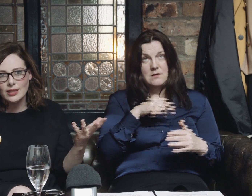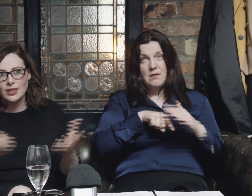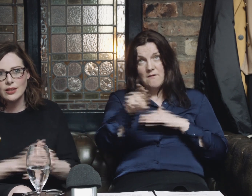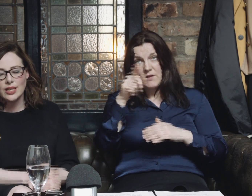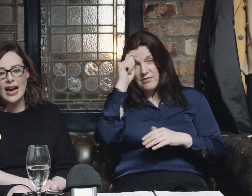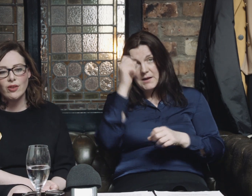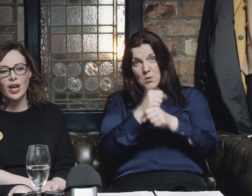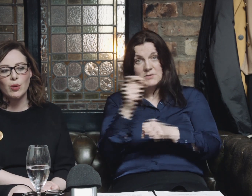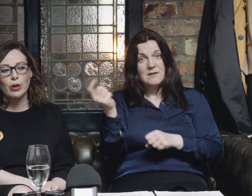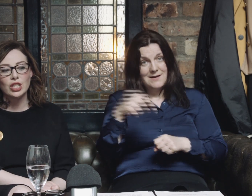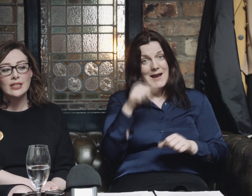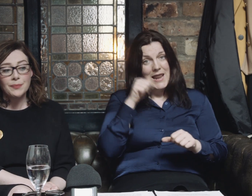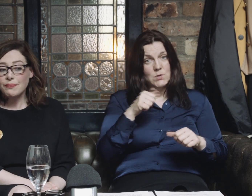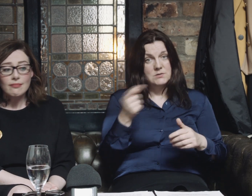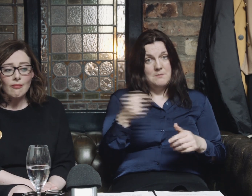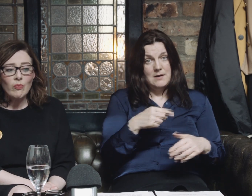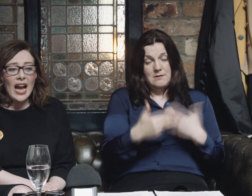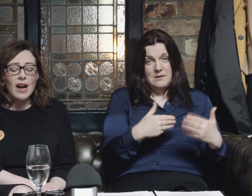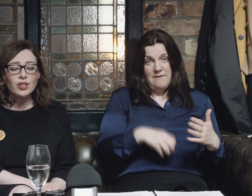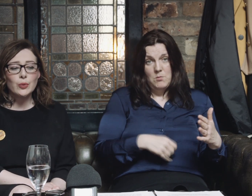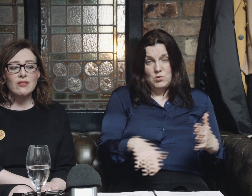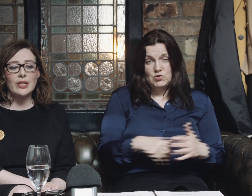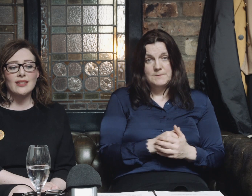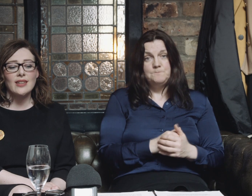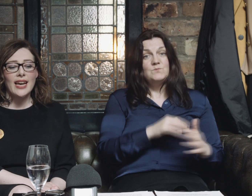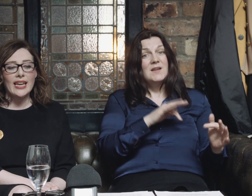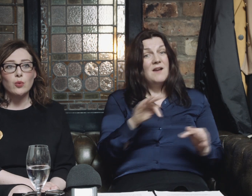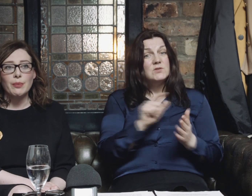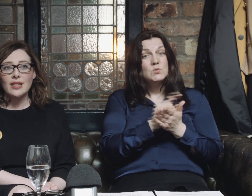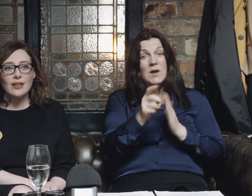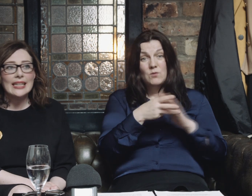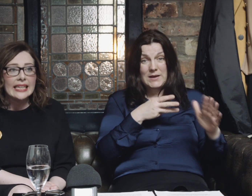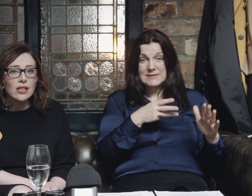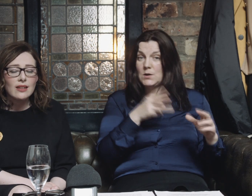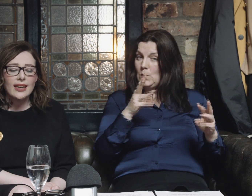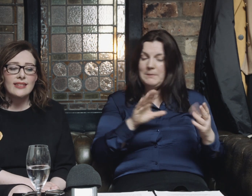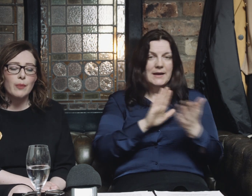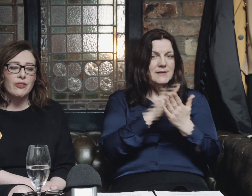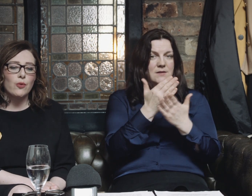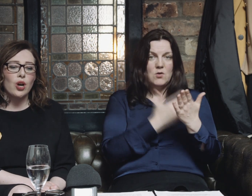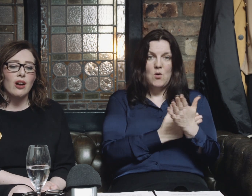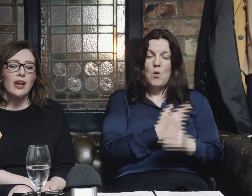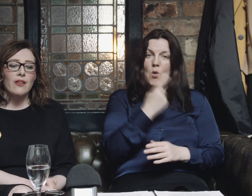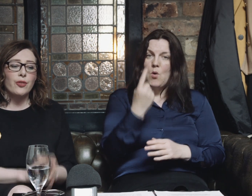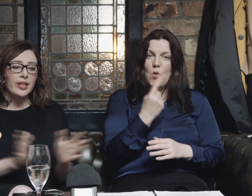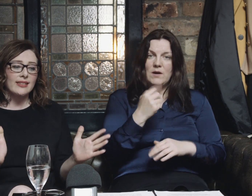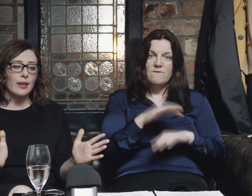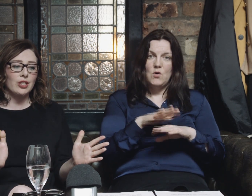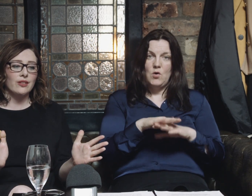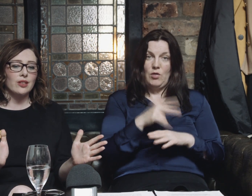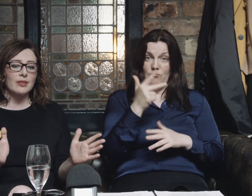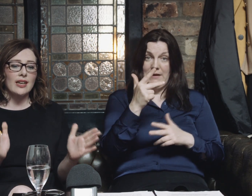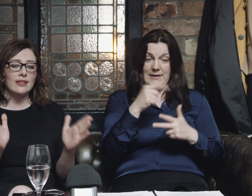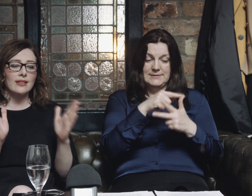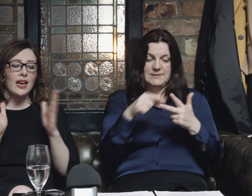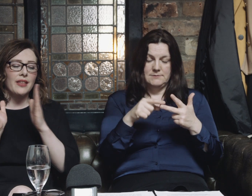to have an abortion. After 12 weeks, it will be illegal except for 3